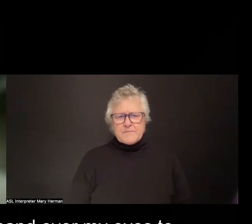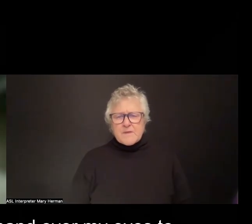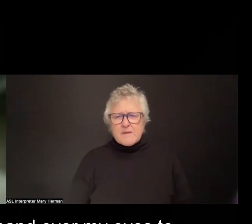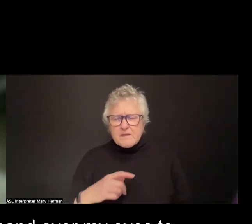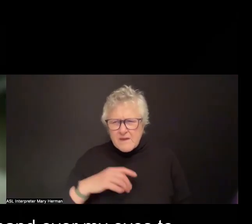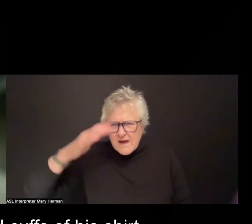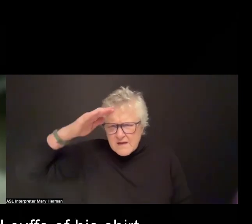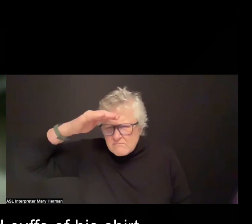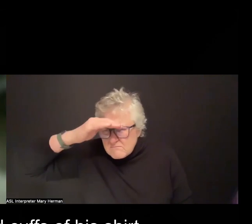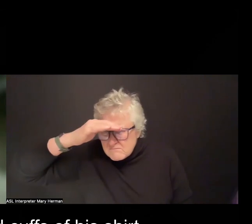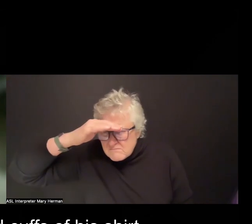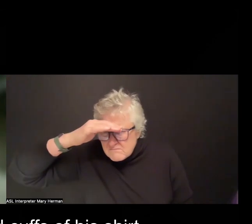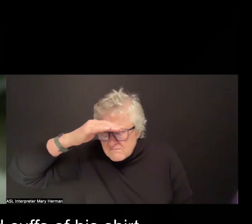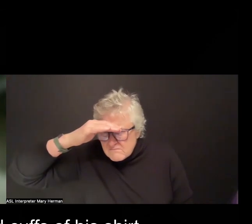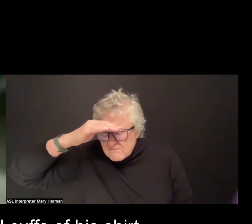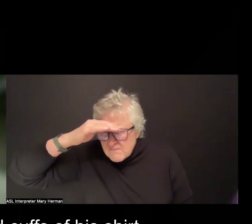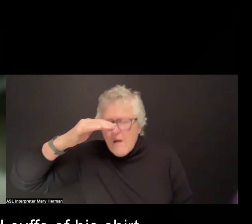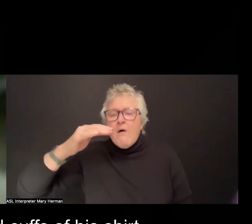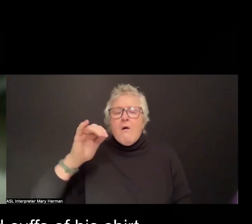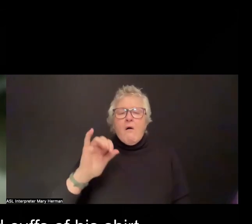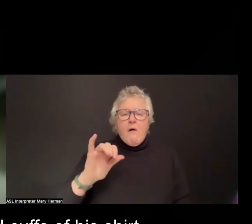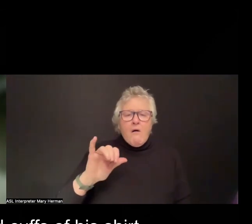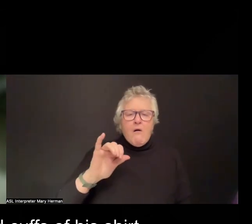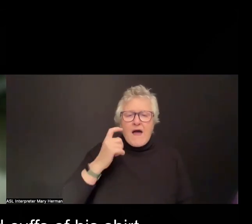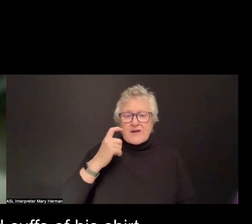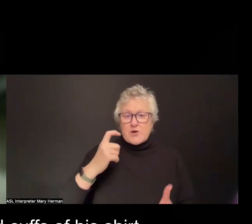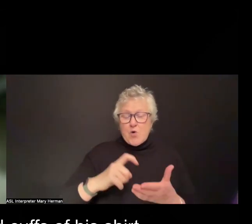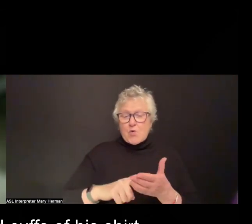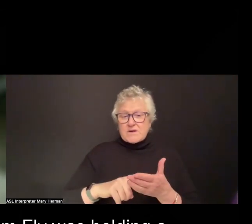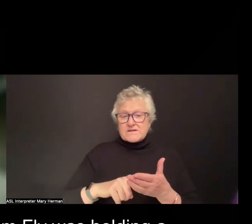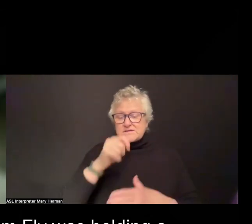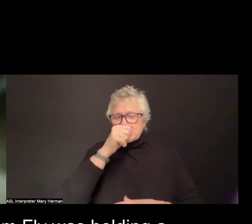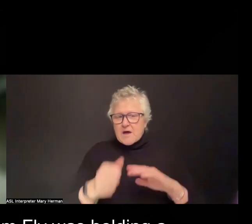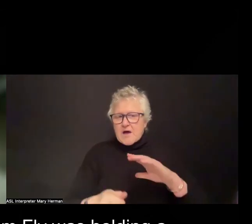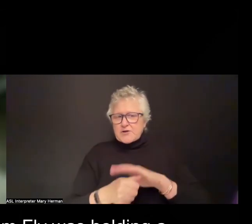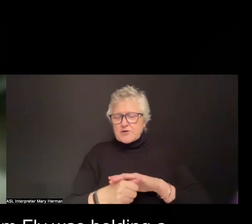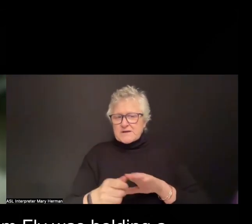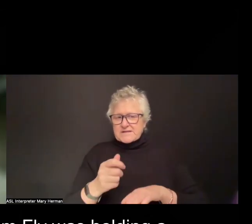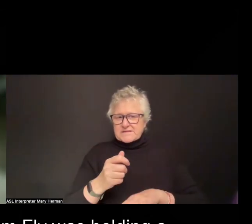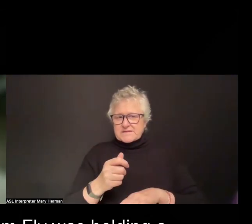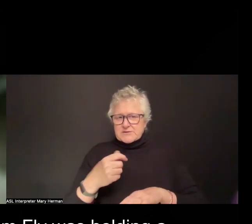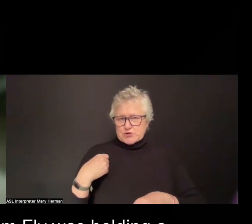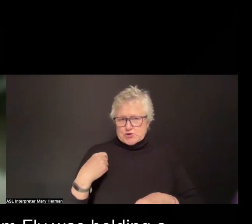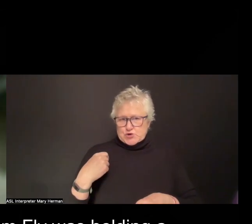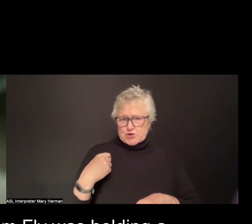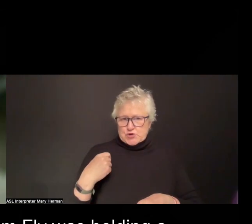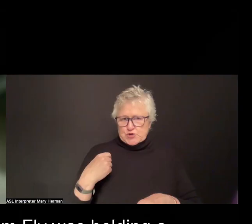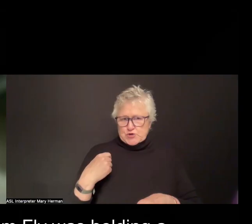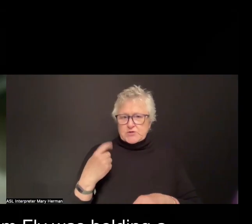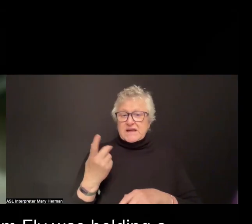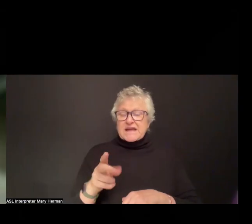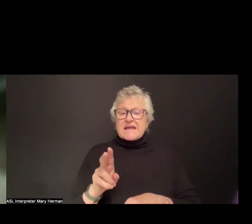the sun, and perceived that under the ruffled cuffs of his shirt, where his hands were manacled together at the wrists, William Fly was holding a nosegay